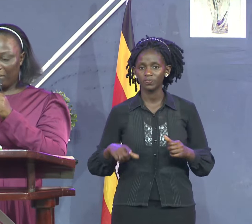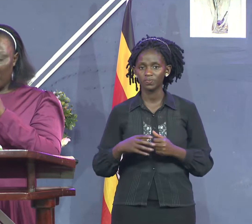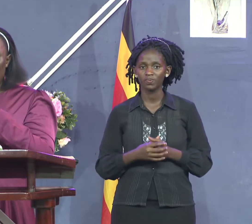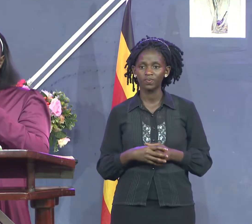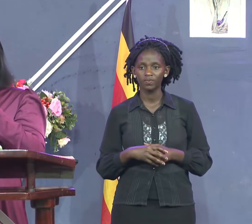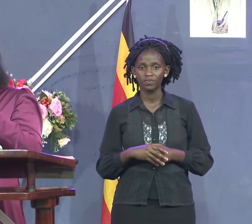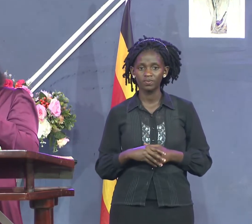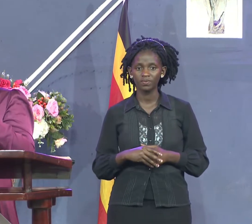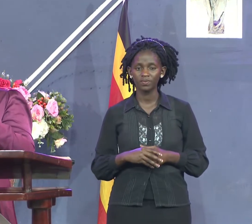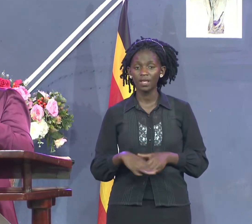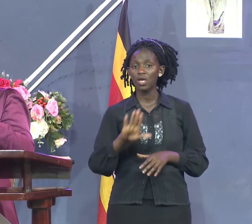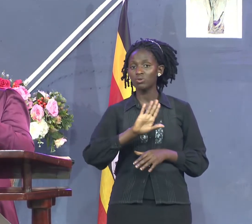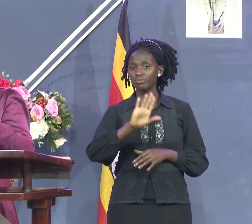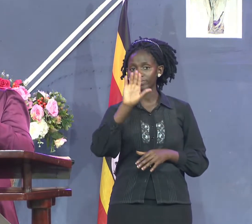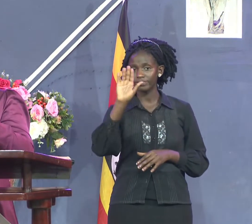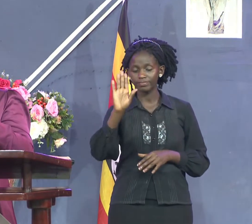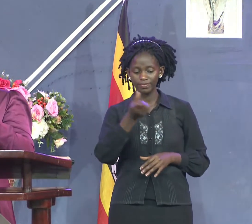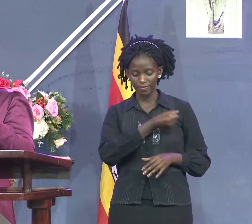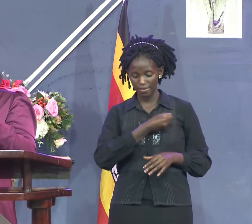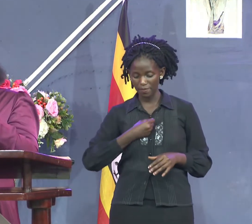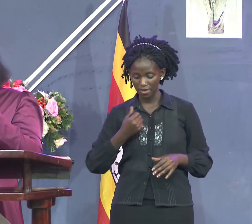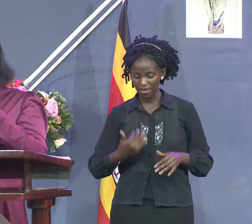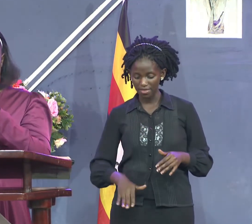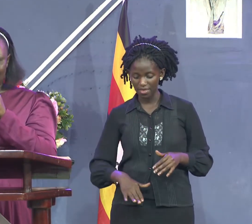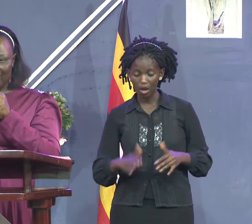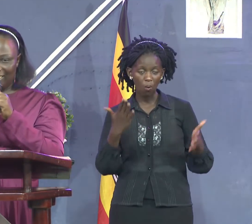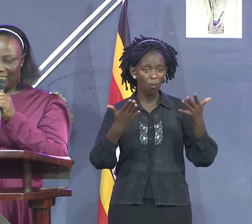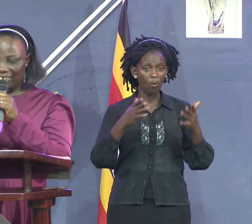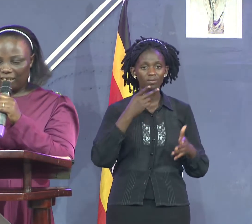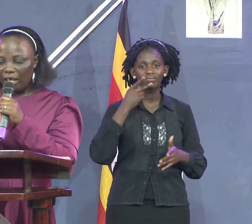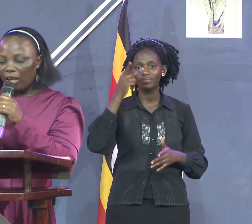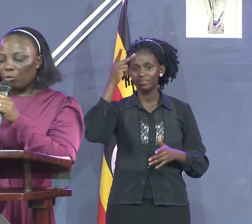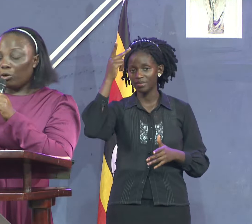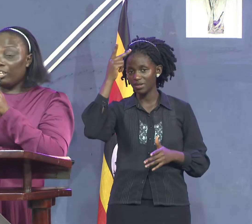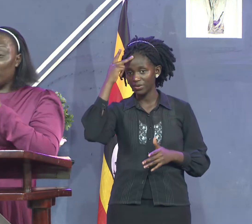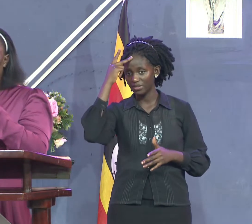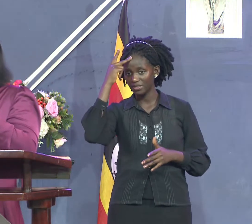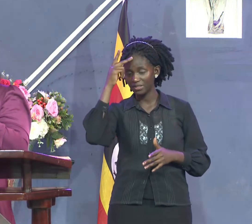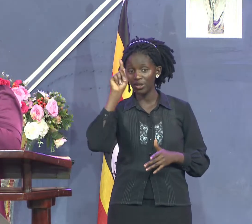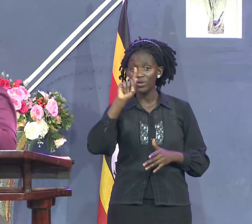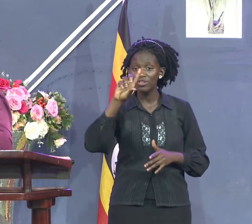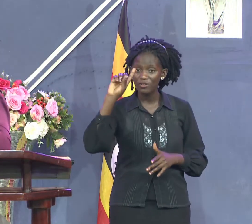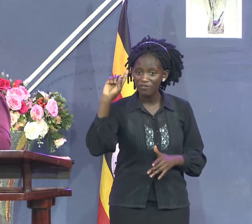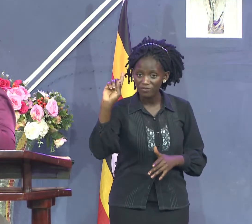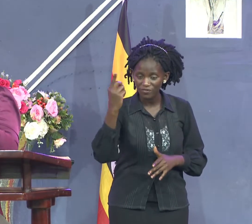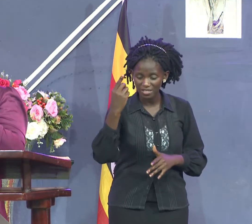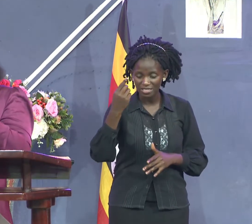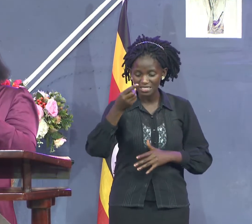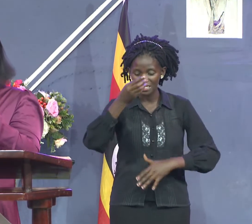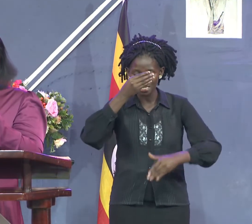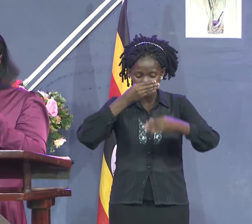Lord. Gwe mama. You the mother. Gw'omuzadde. You the parent. Gw'oyina okusooka okuba